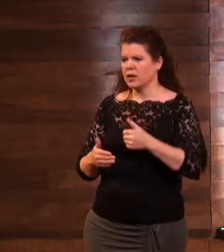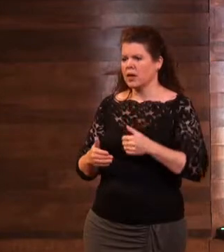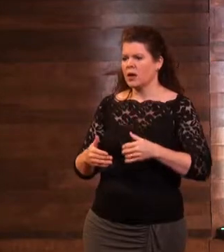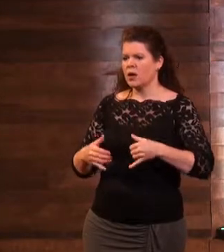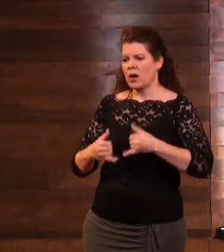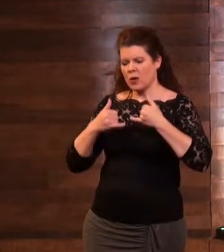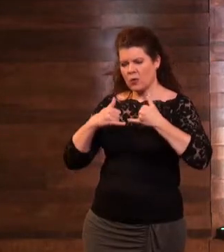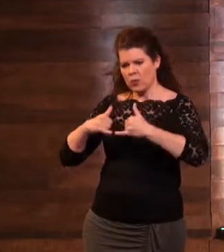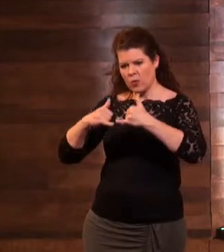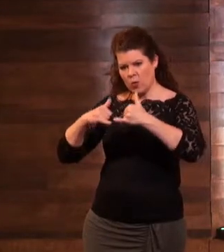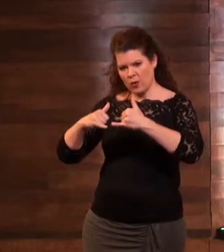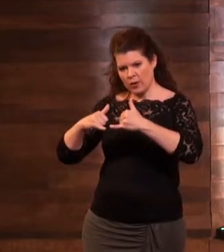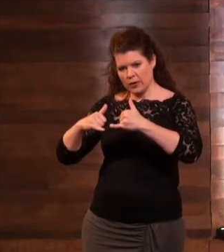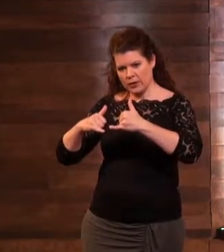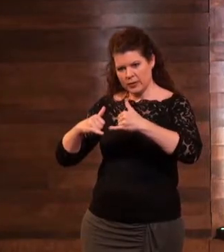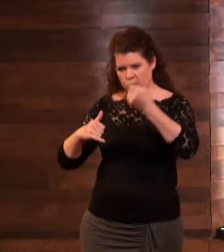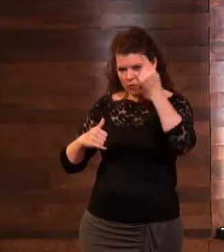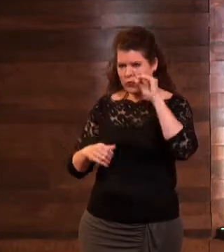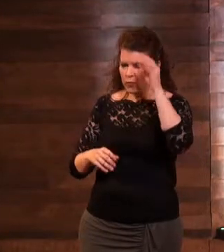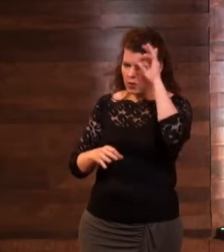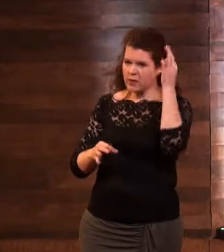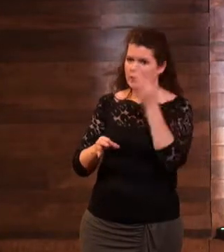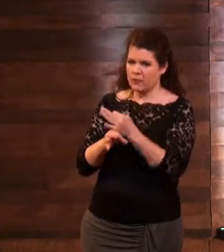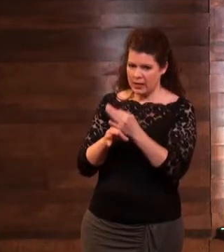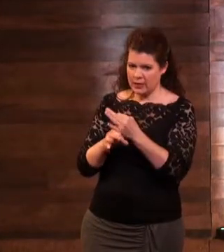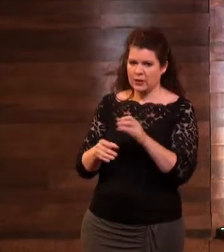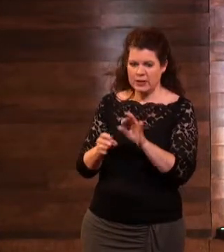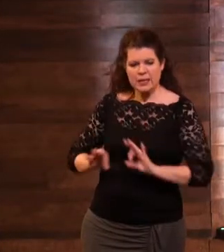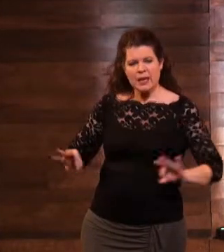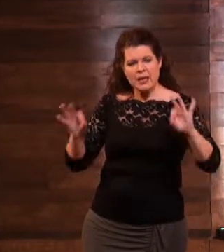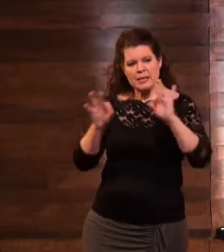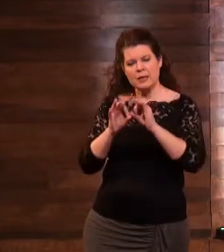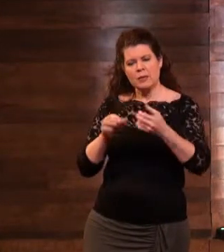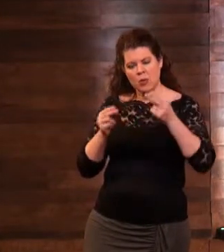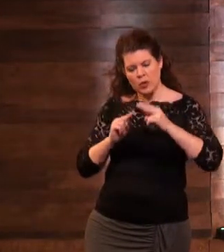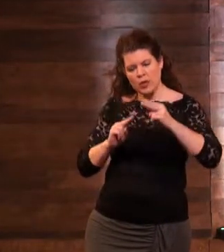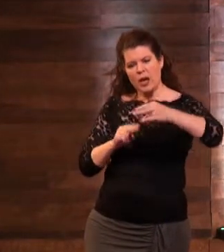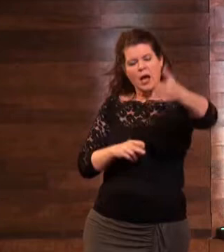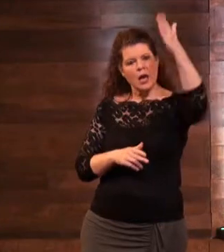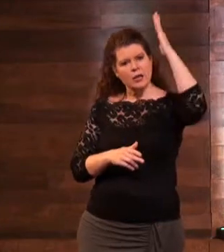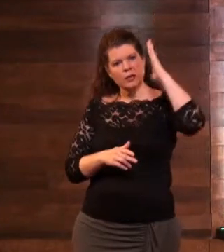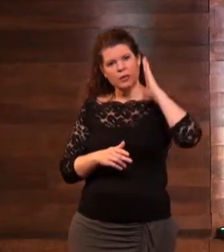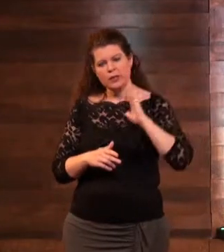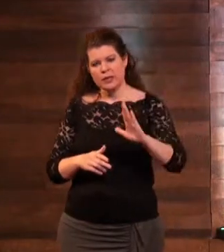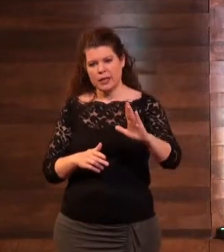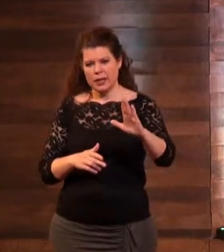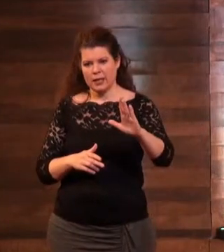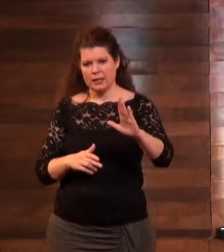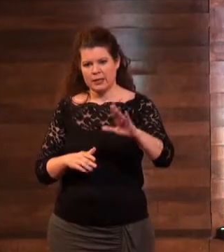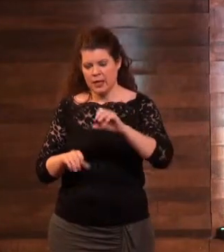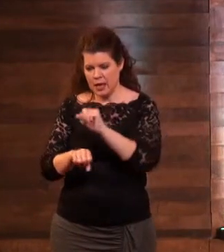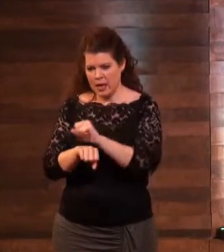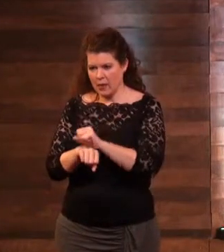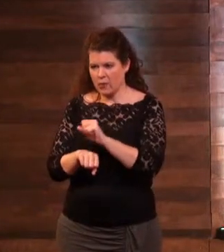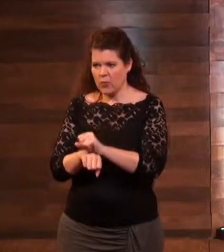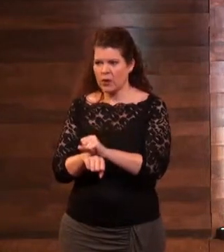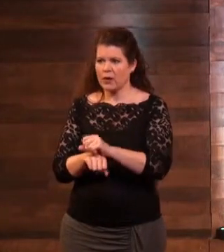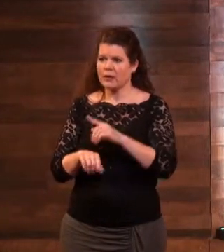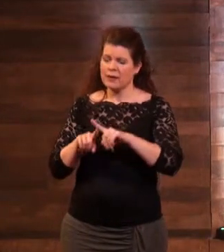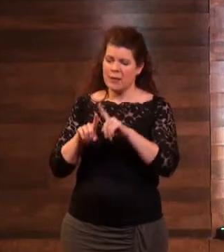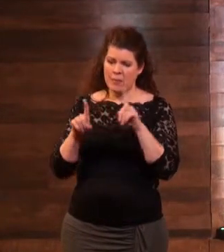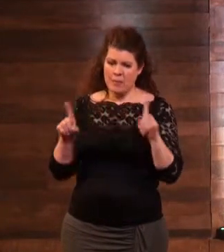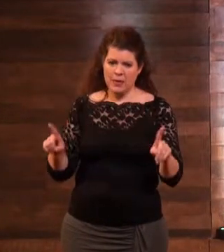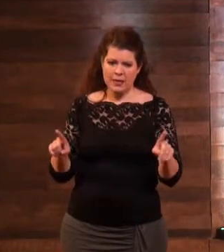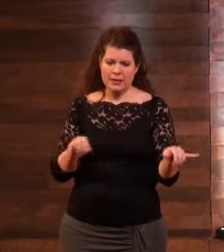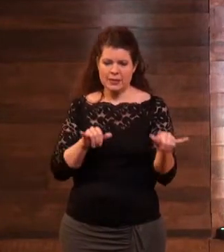life. Yes, it's important to honor God with excellence at work. It's just as important to honor him with excellence